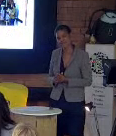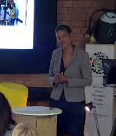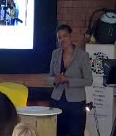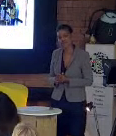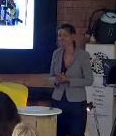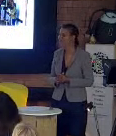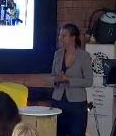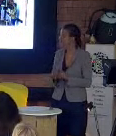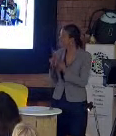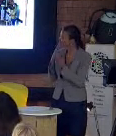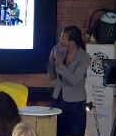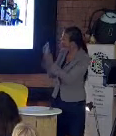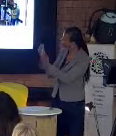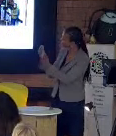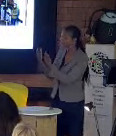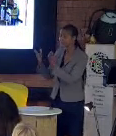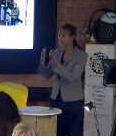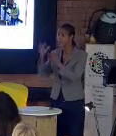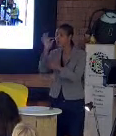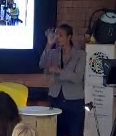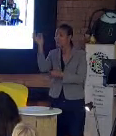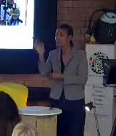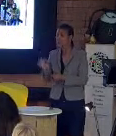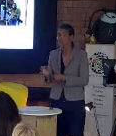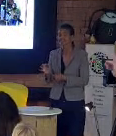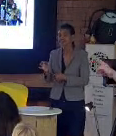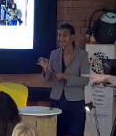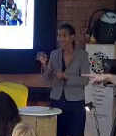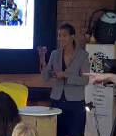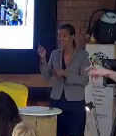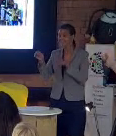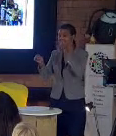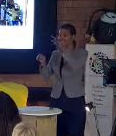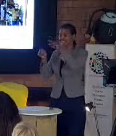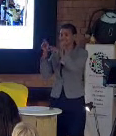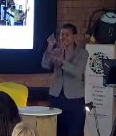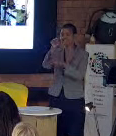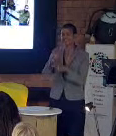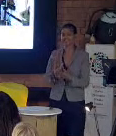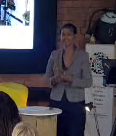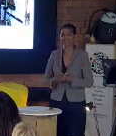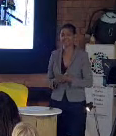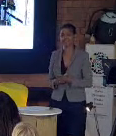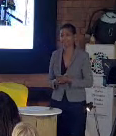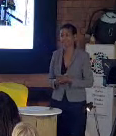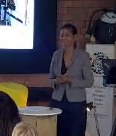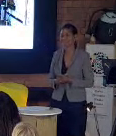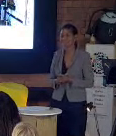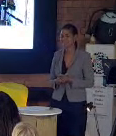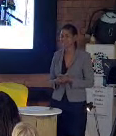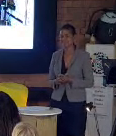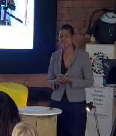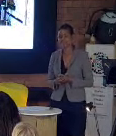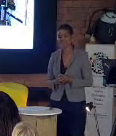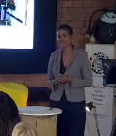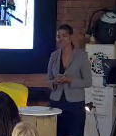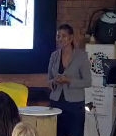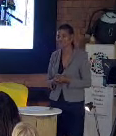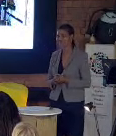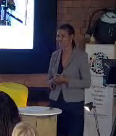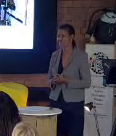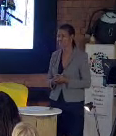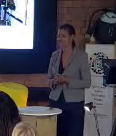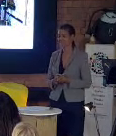Thanks, Camille. Any other questions? Oh, 1, 2, and then 3, and 4.